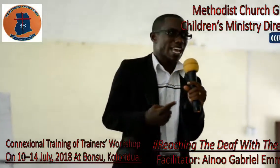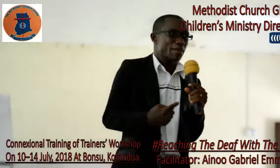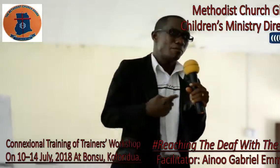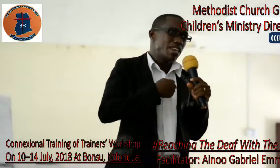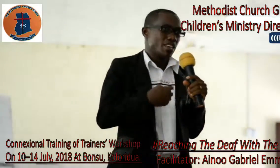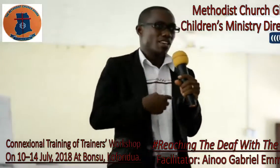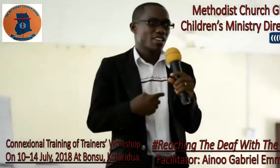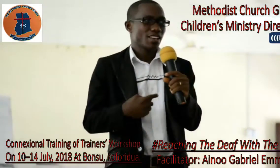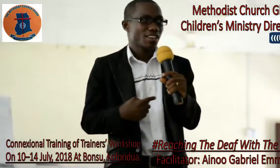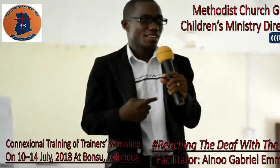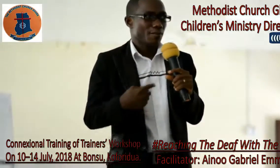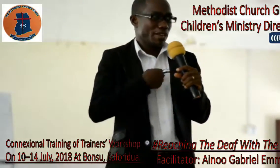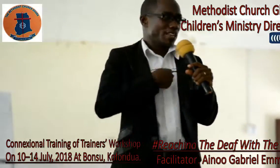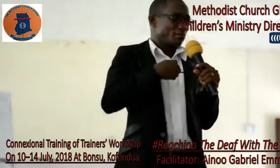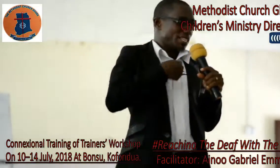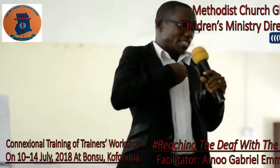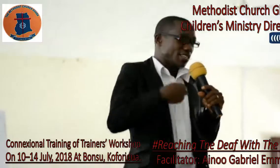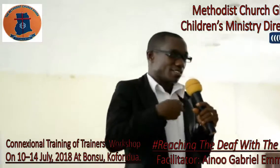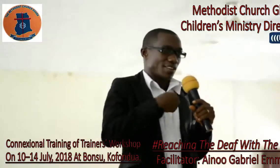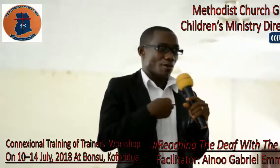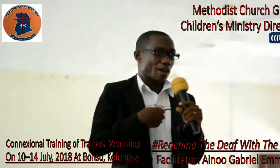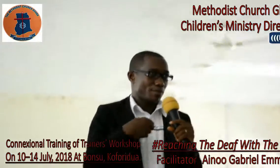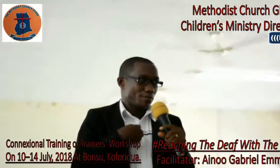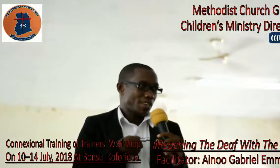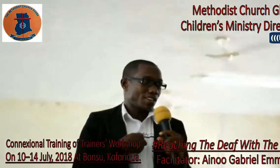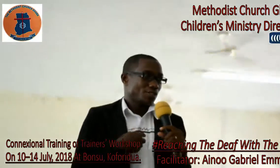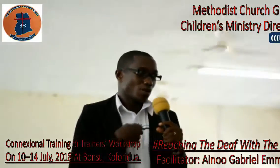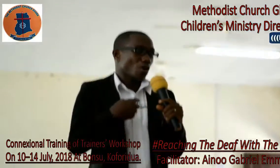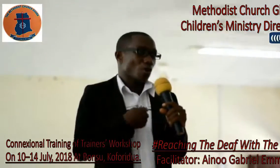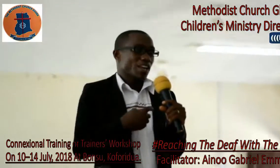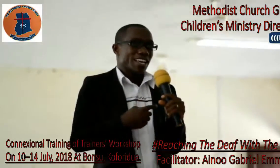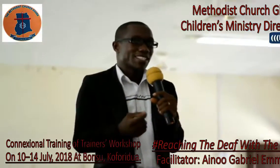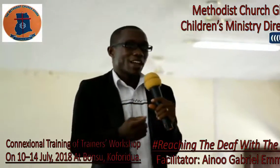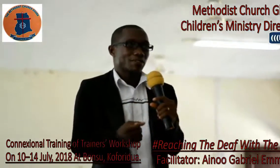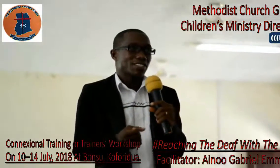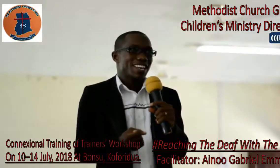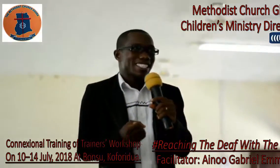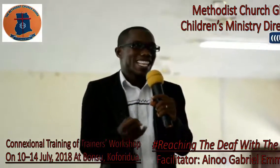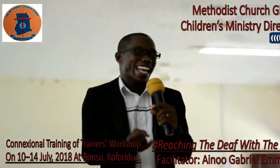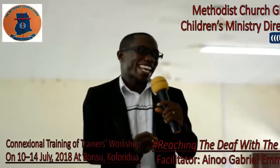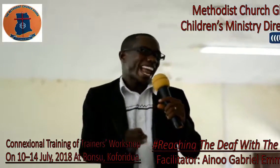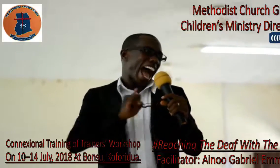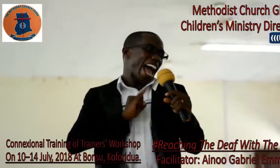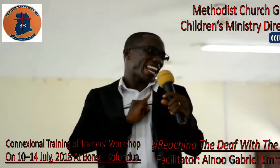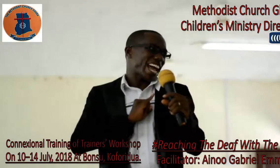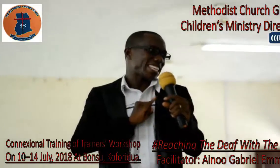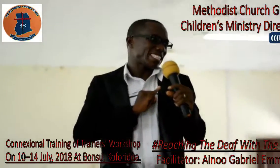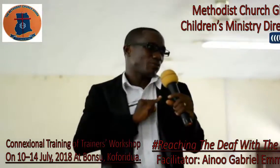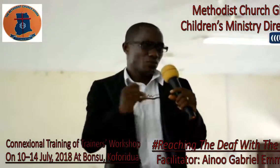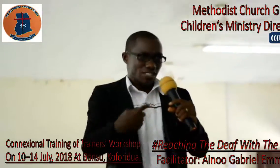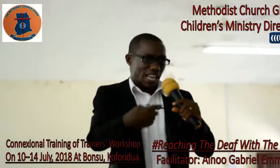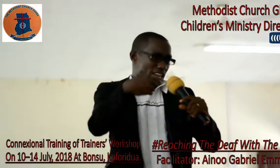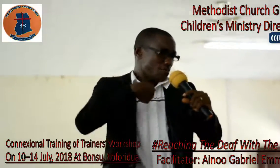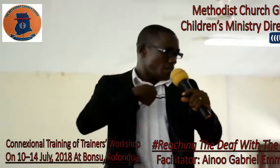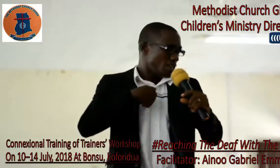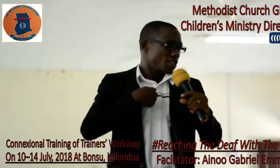me. Me, me, ding, me. So instead of signing I like this, we sign me.